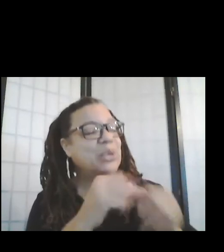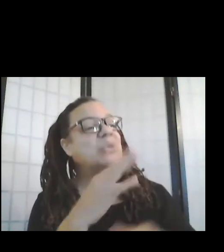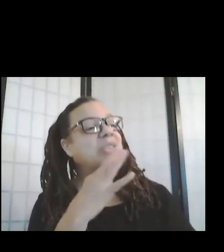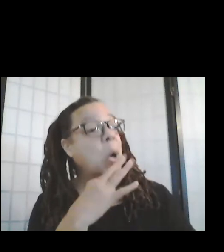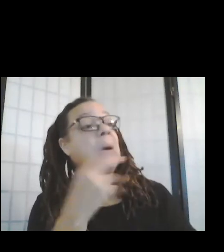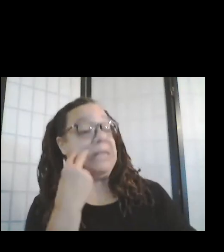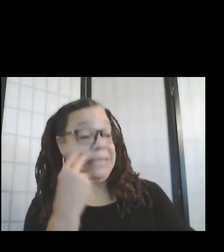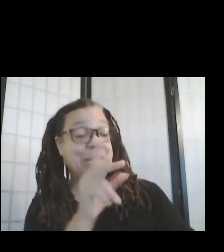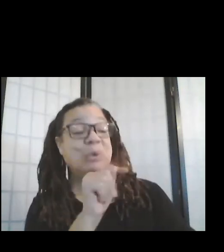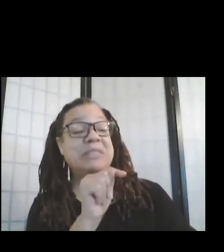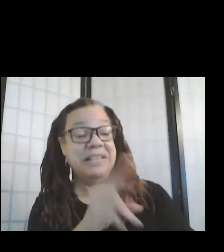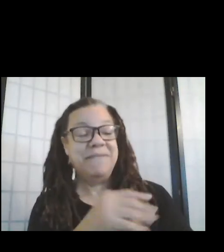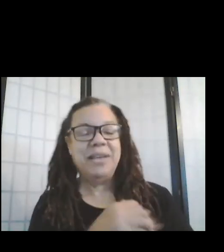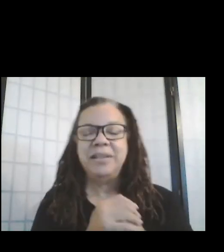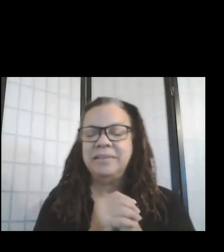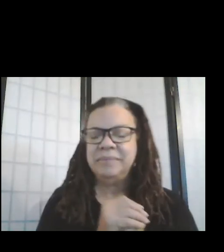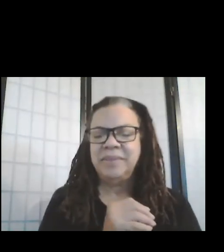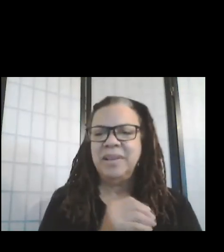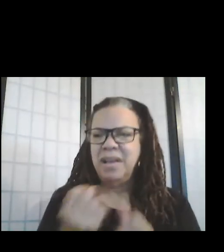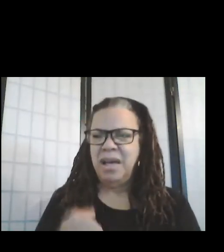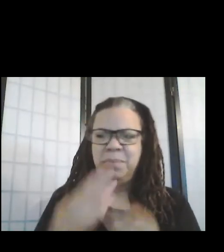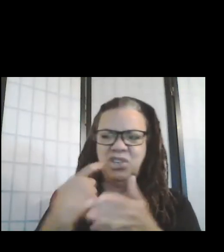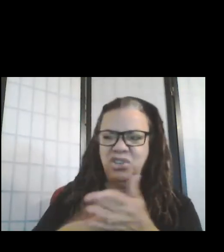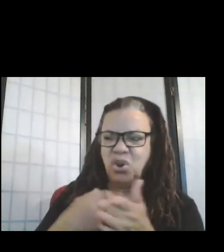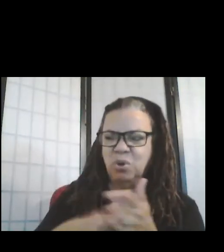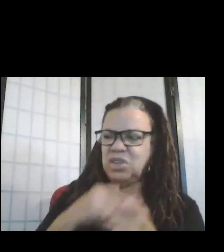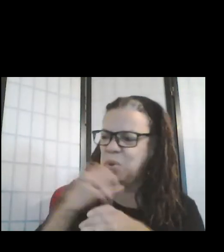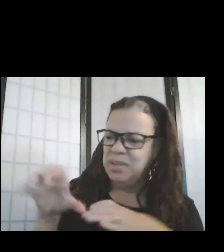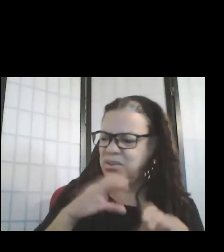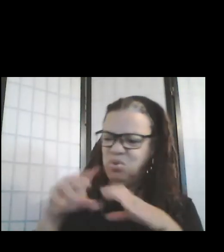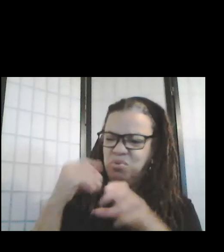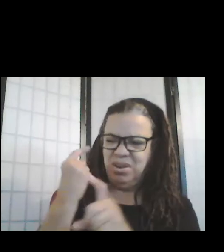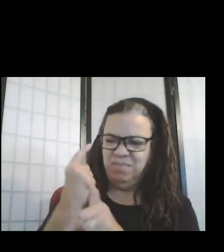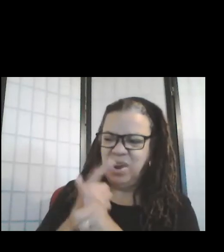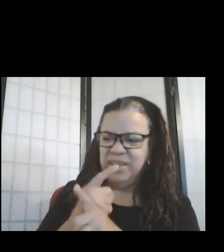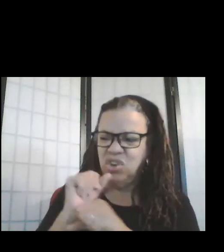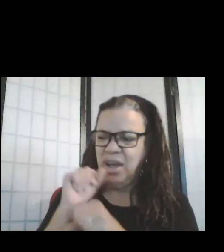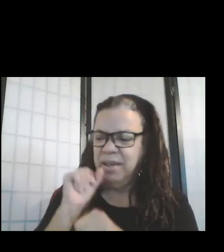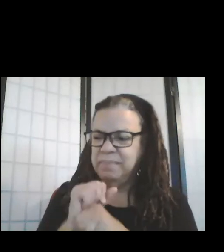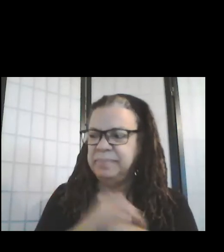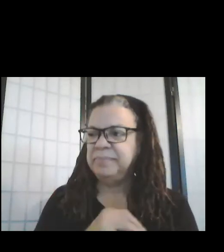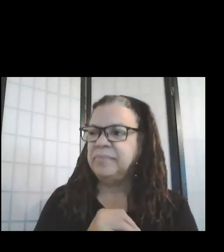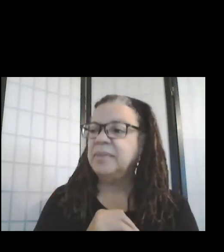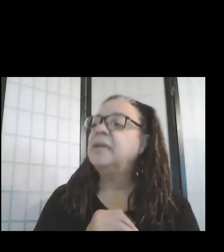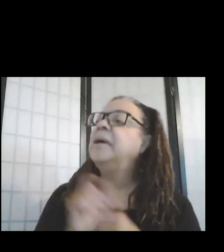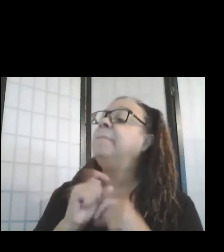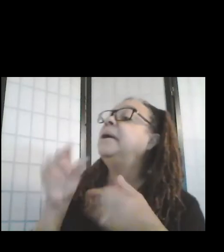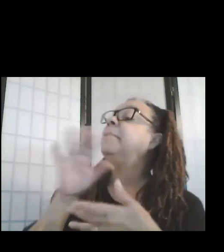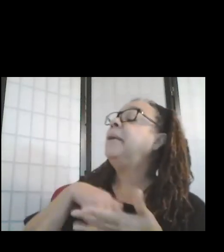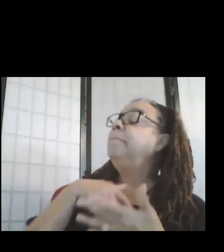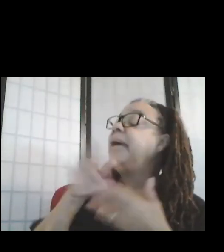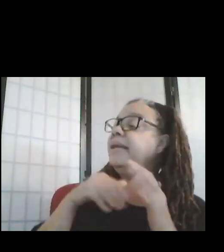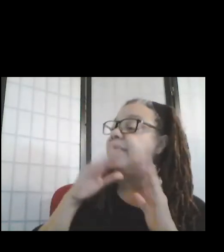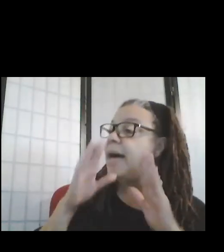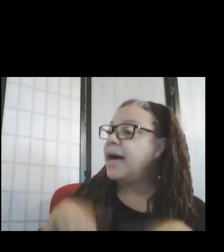TV. For what this guy charged, he certainly wasn't doing any heavy lifting. "Lately, it's about painting the house or